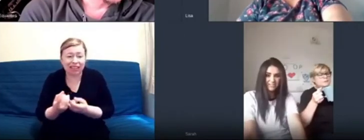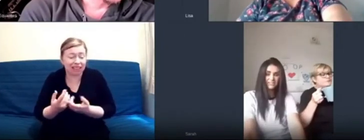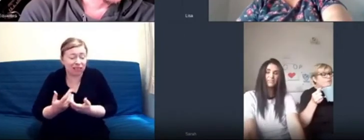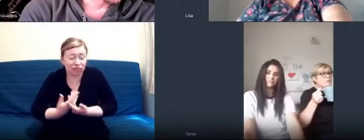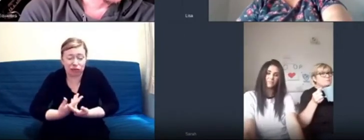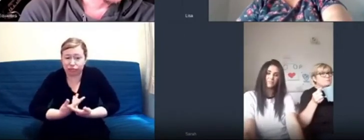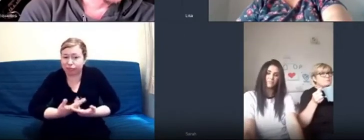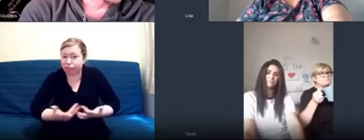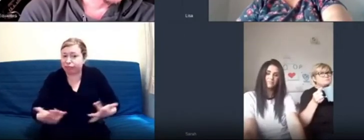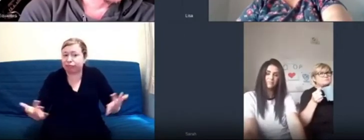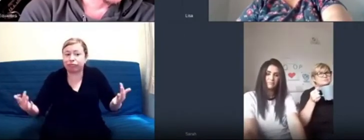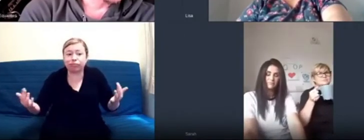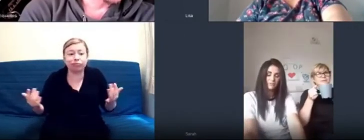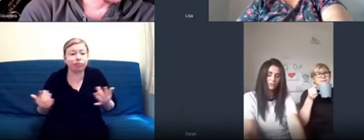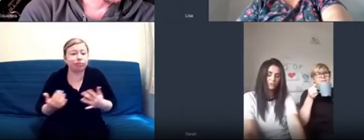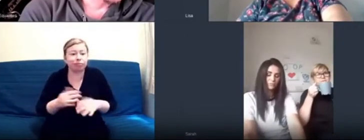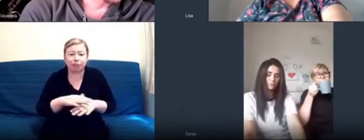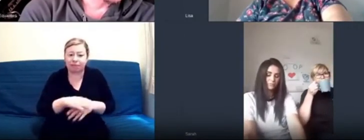endless.